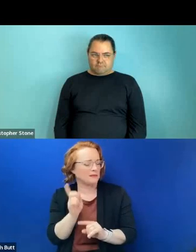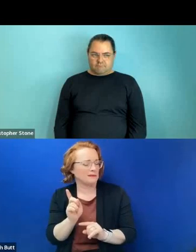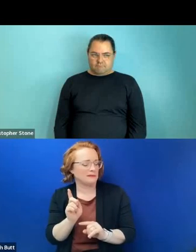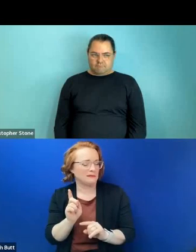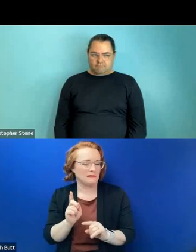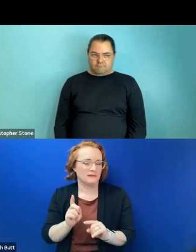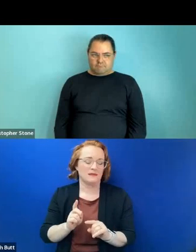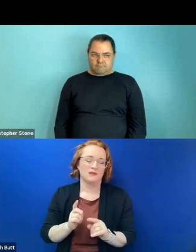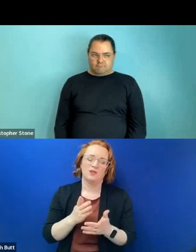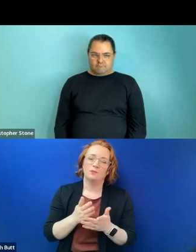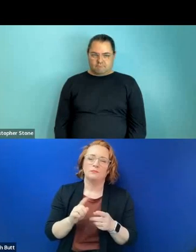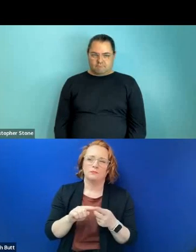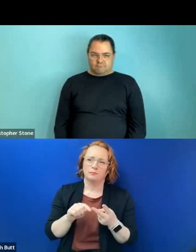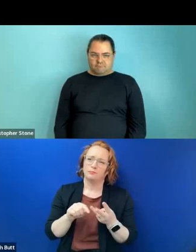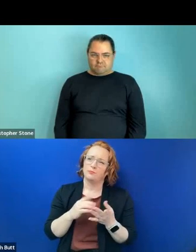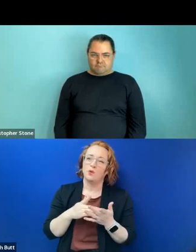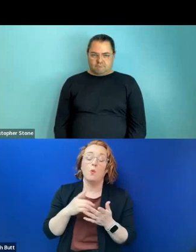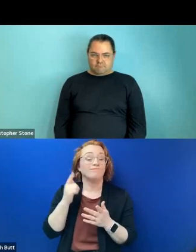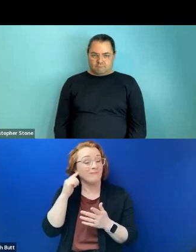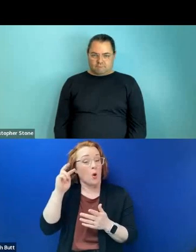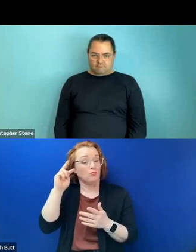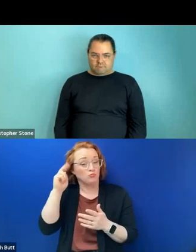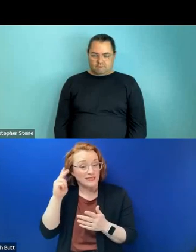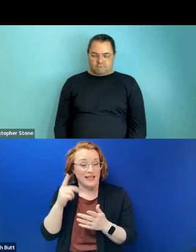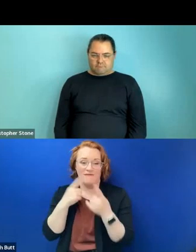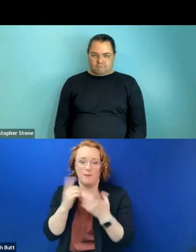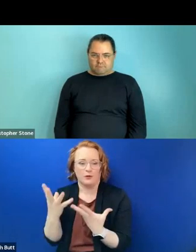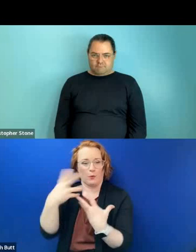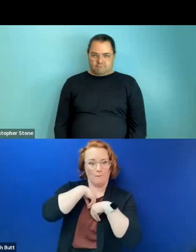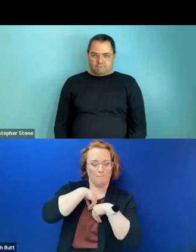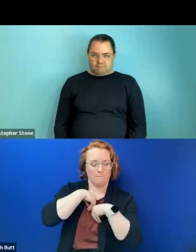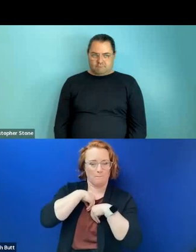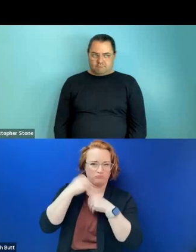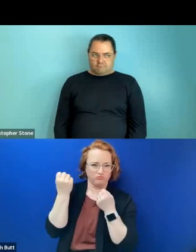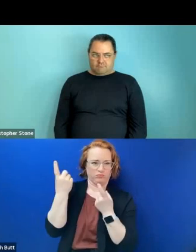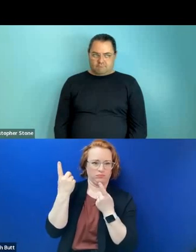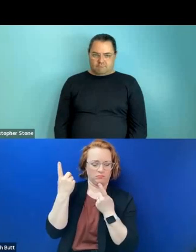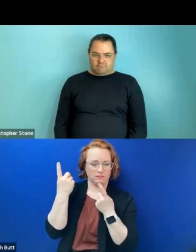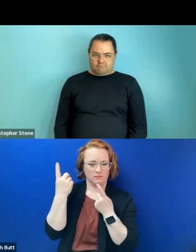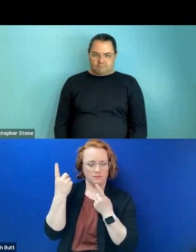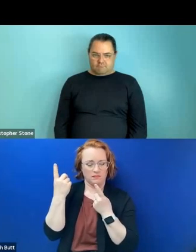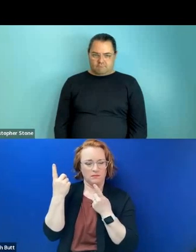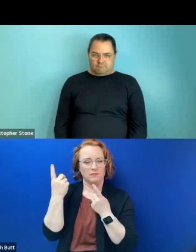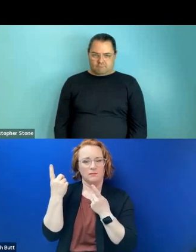So it's about processing information and being able to